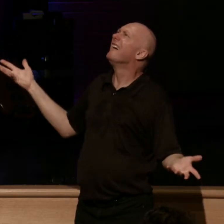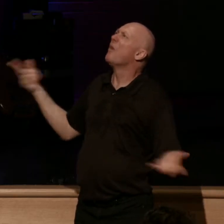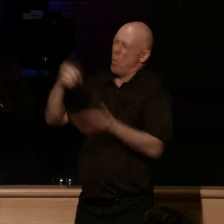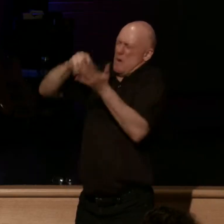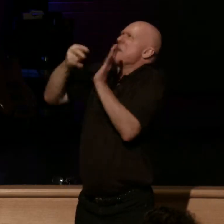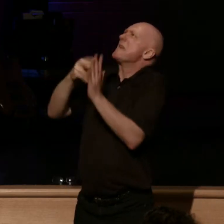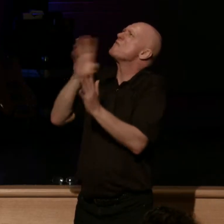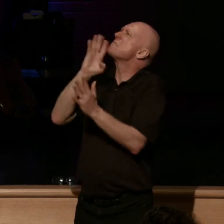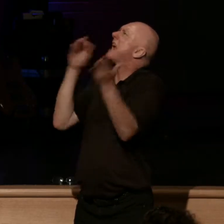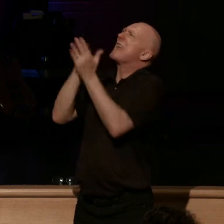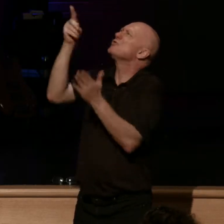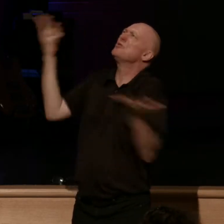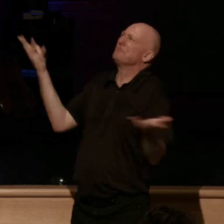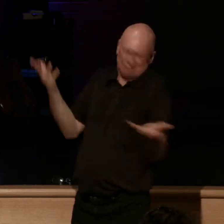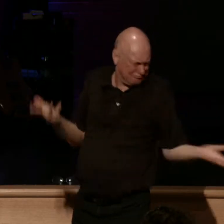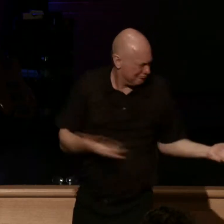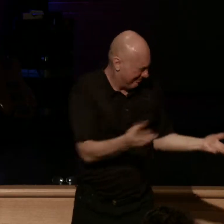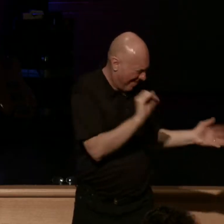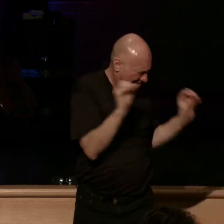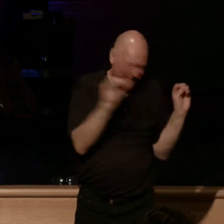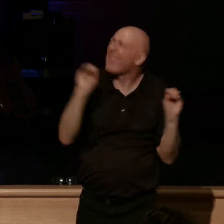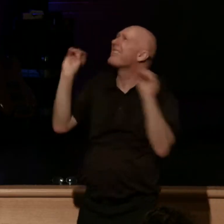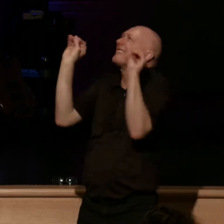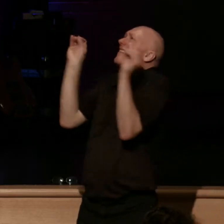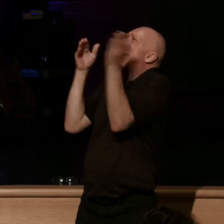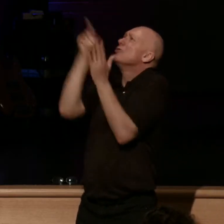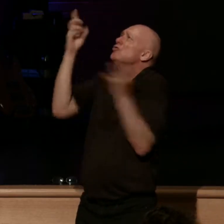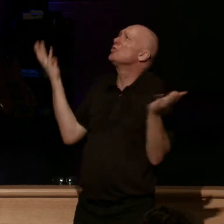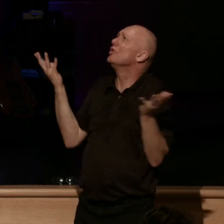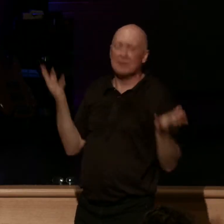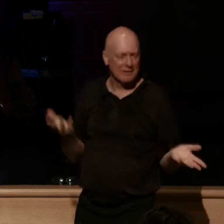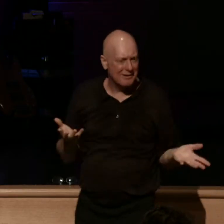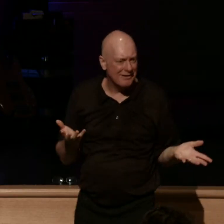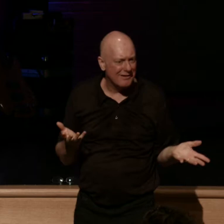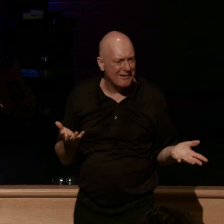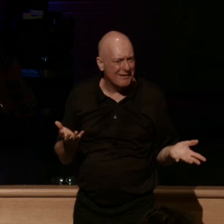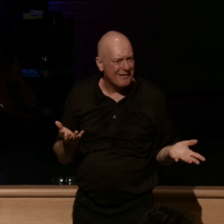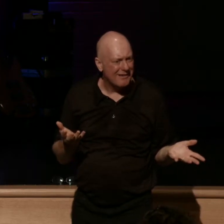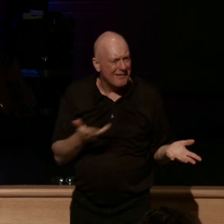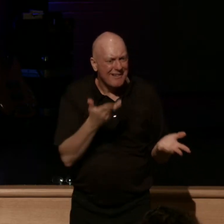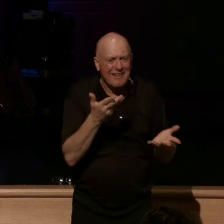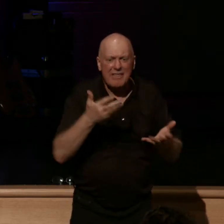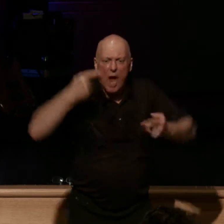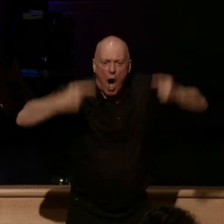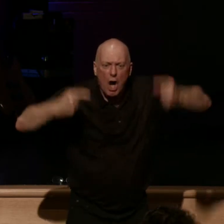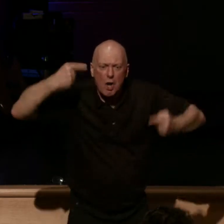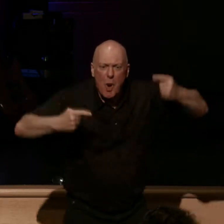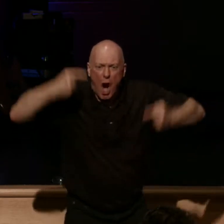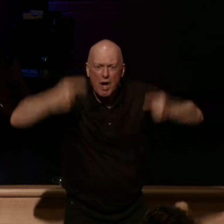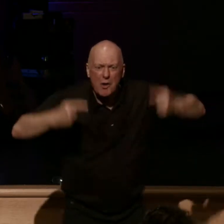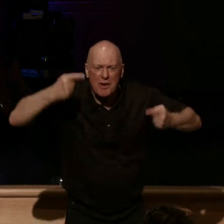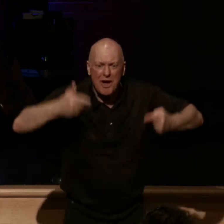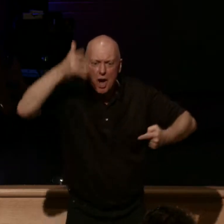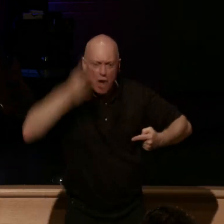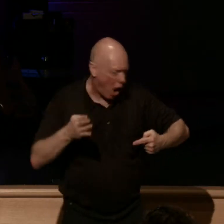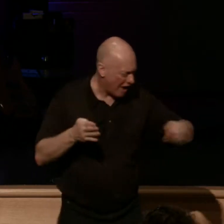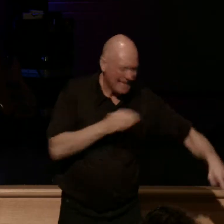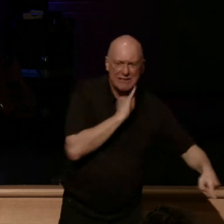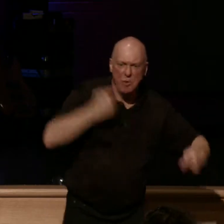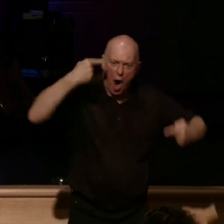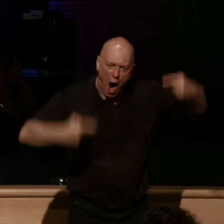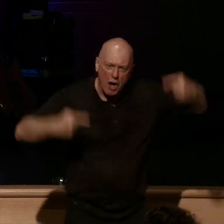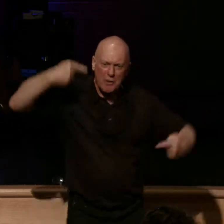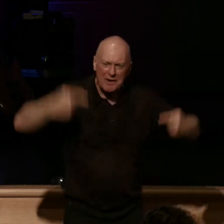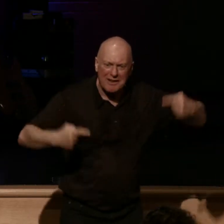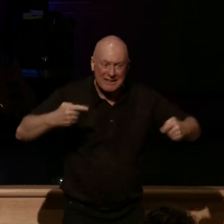what do you mean we've spoken against you? We don't think we've spoken against you. Again, it's like a rebuttal. It's an arguing. There's a dispute here.